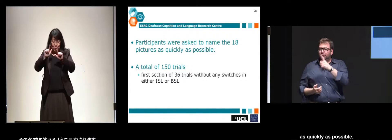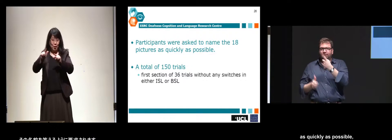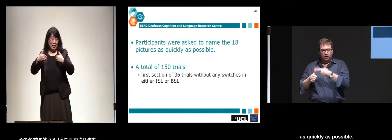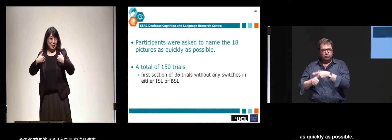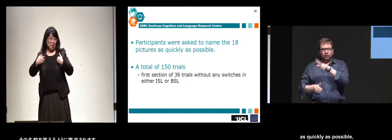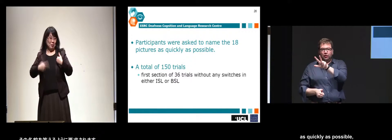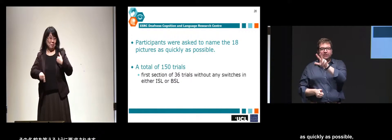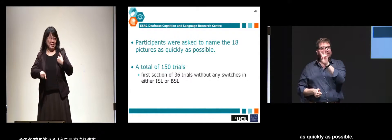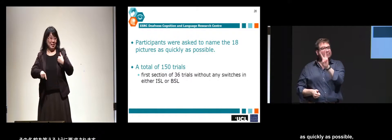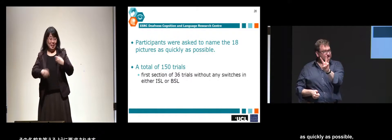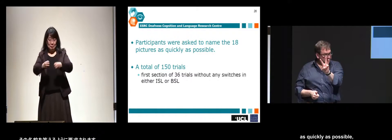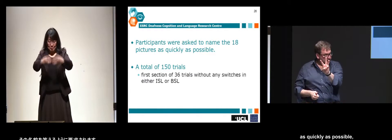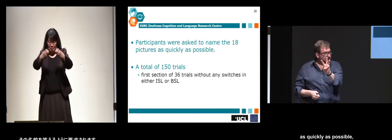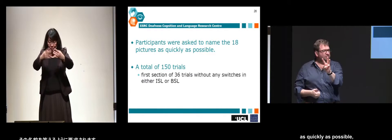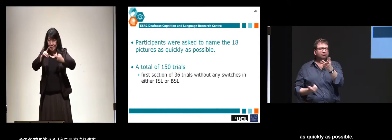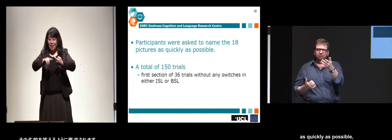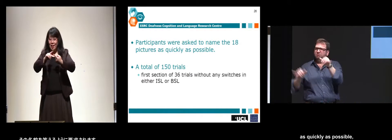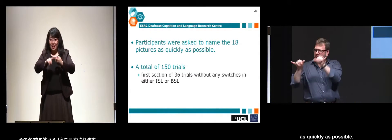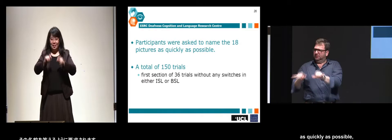were timed.